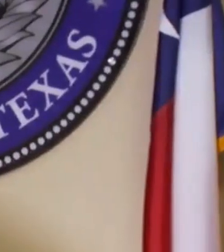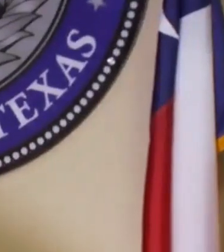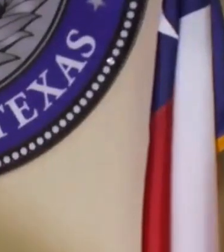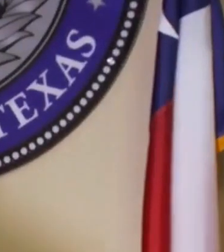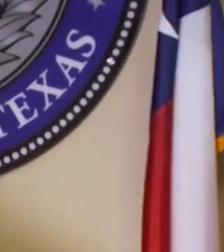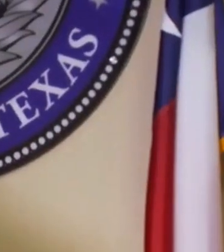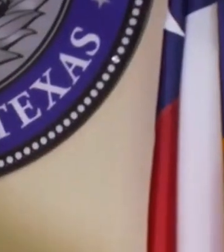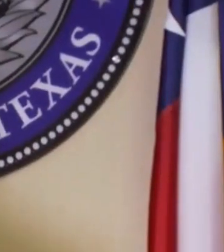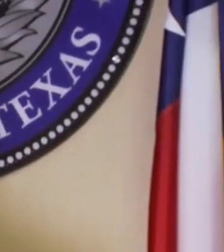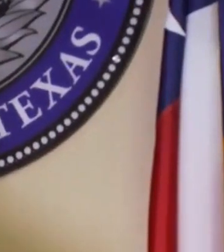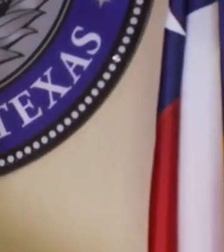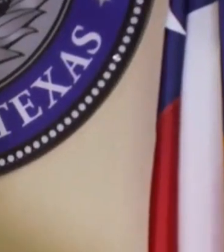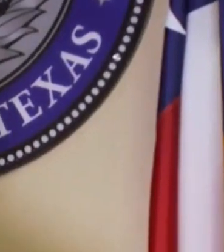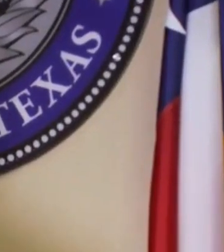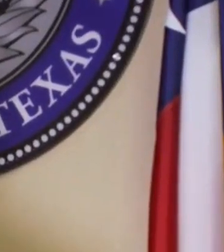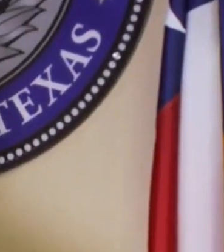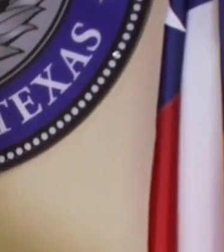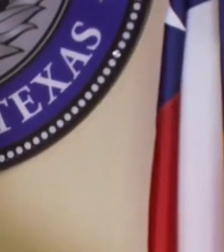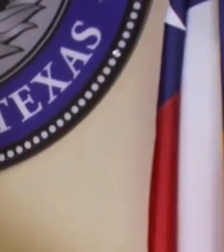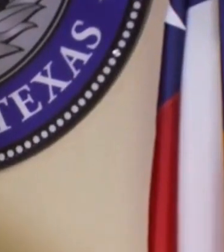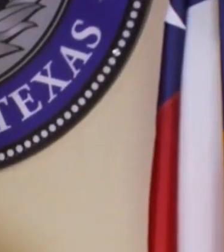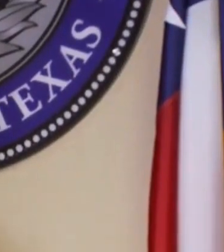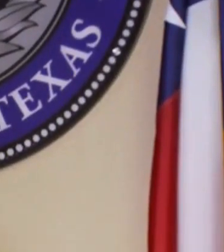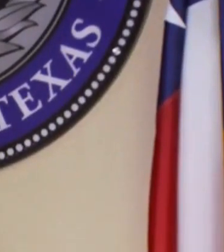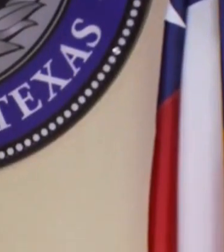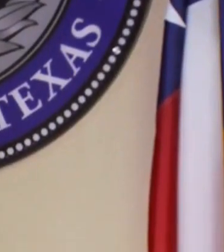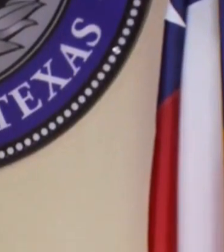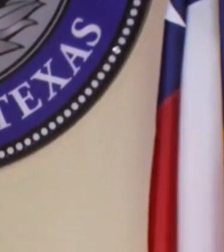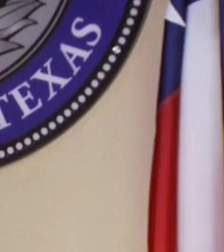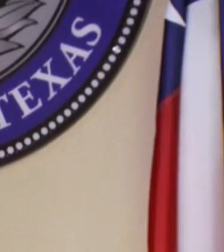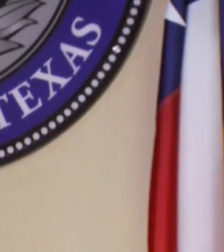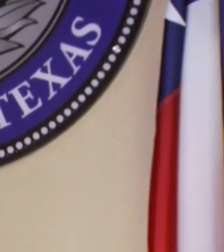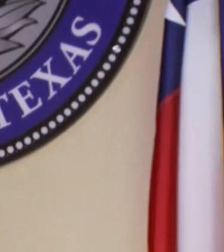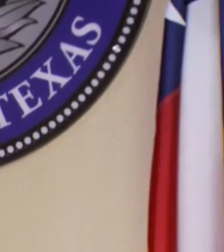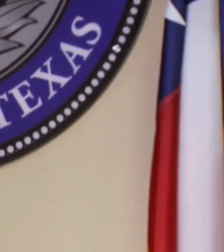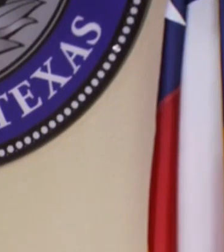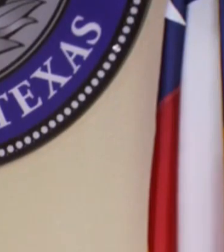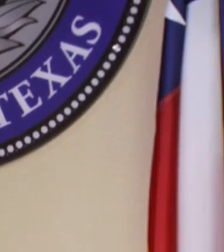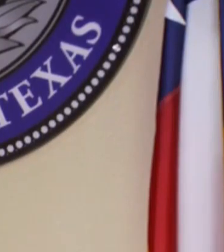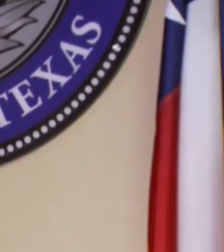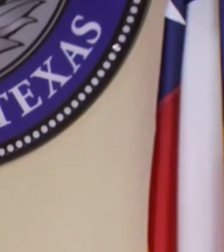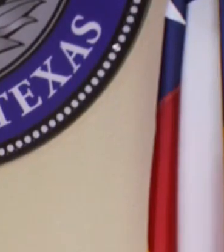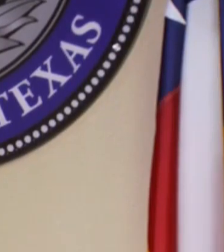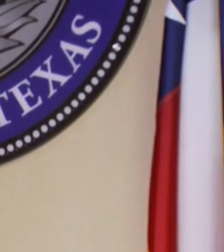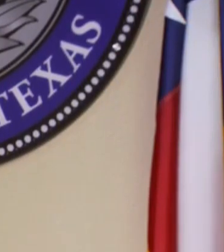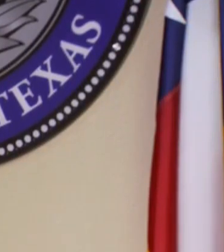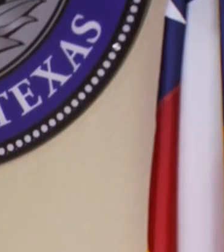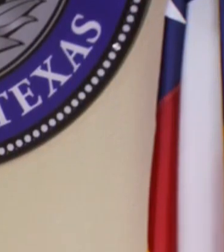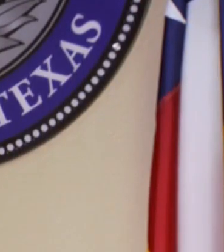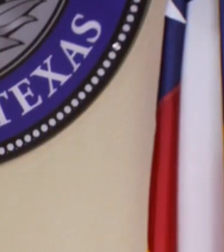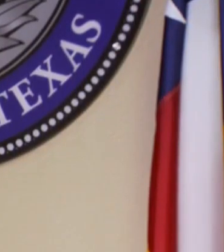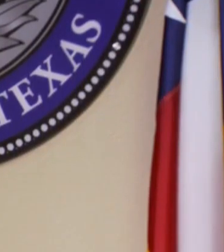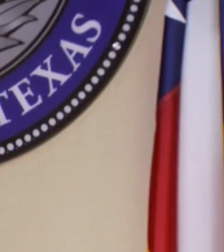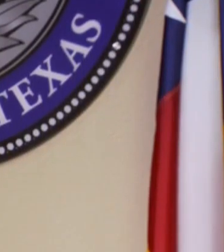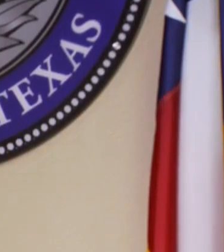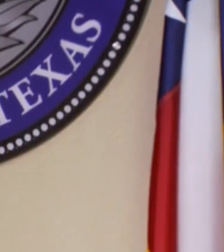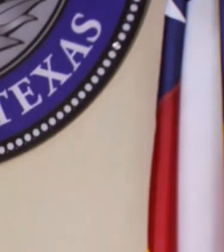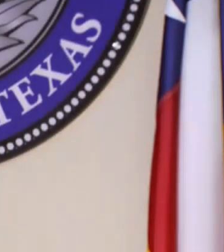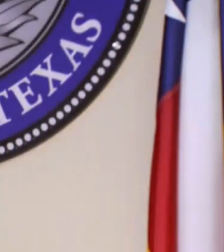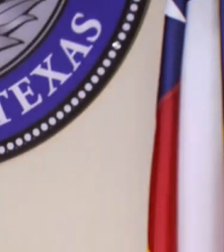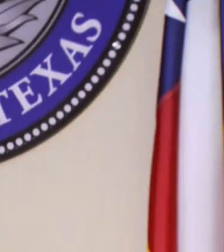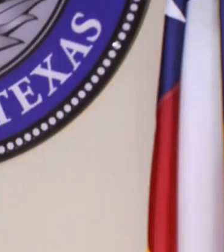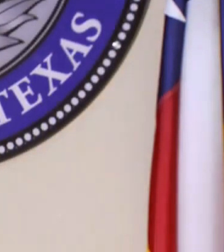UT Southwestern model. And, here are my questions. Let's see. You mentioned it, was it? Want to go outside? Wait, when you go outside?